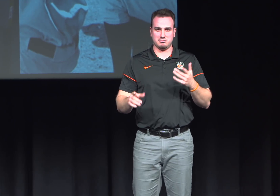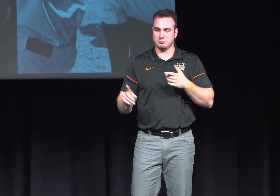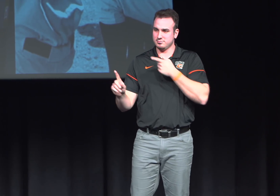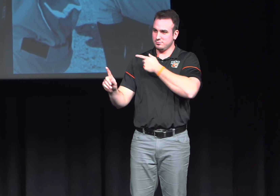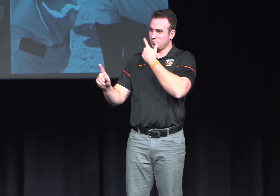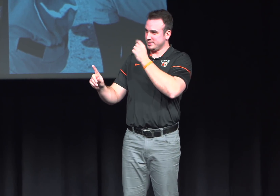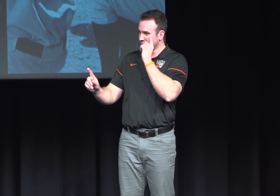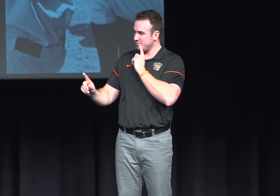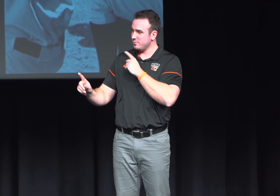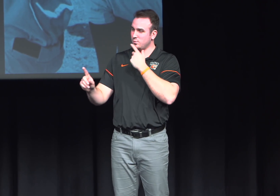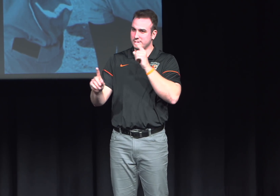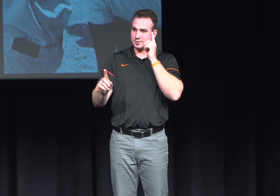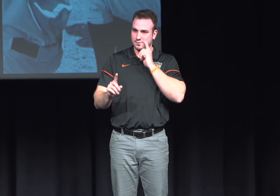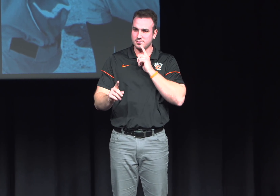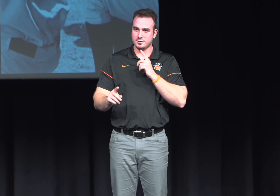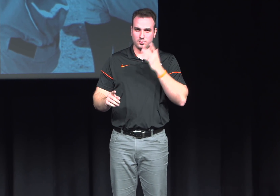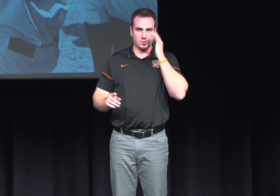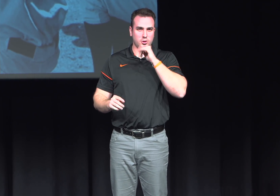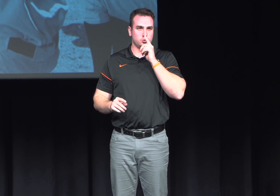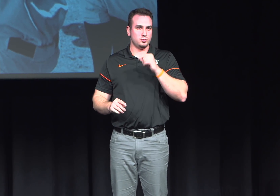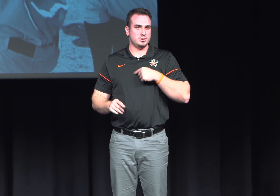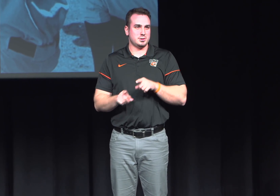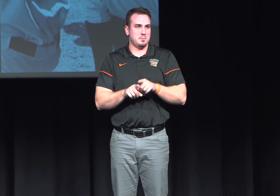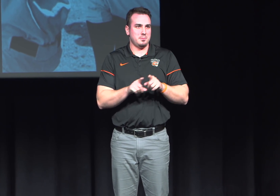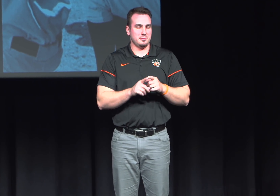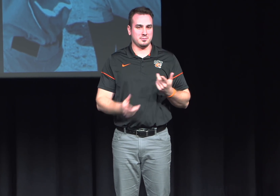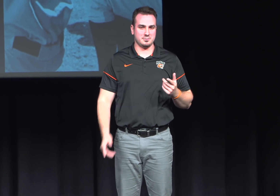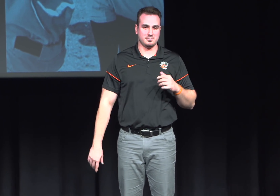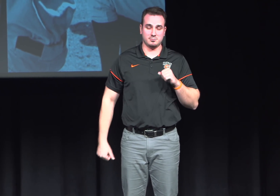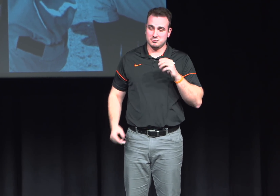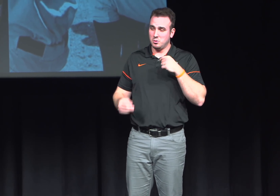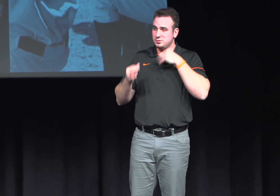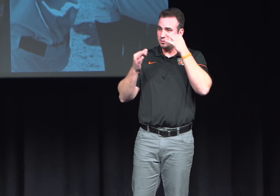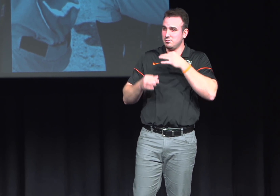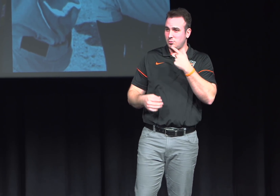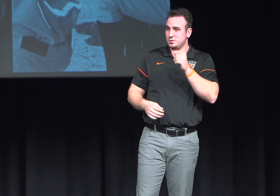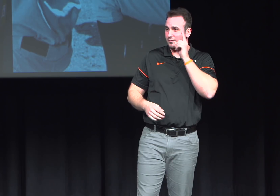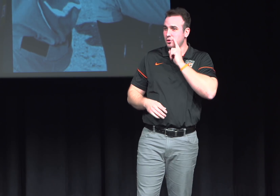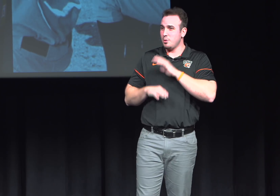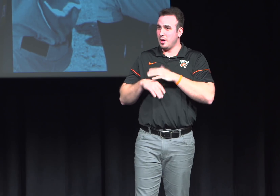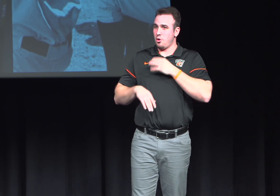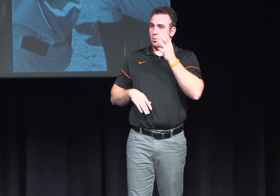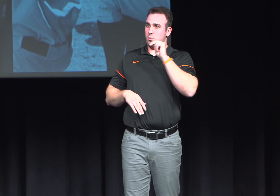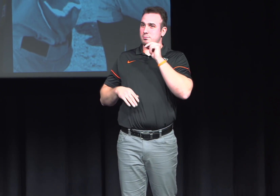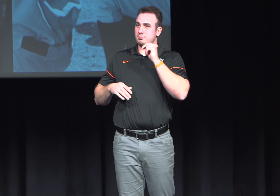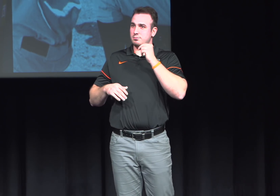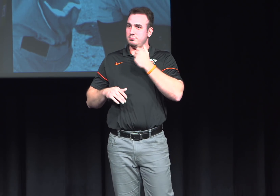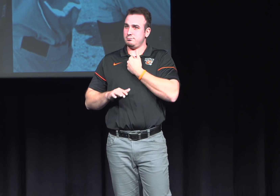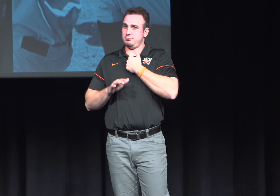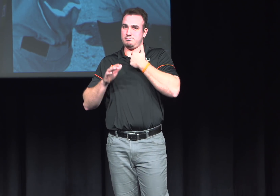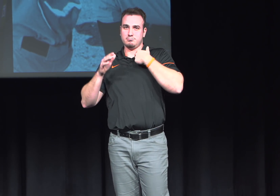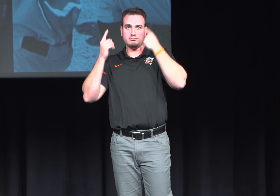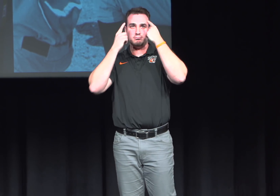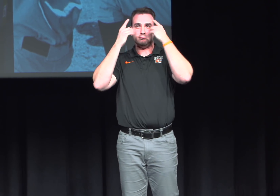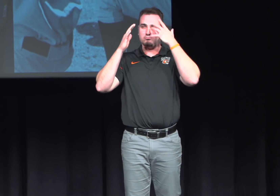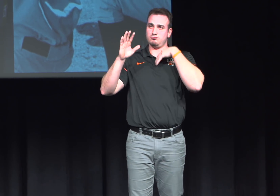here. My mom went deaf, my dad went deaf, so why wouldn't I just go ahead and do the same thing? So that's what I did. I went ahead and I went